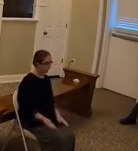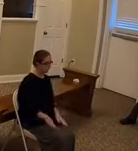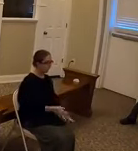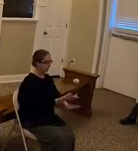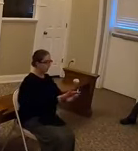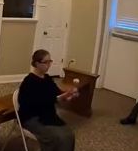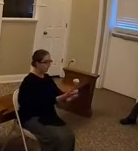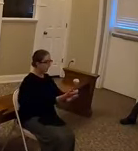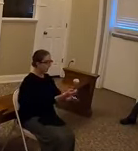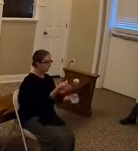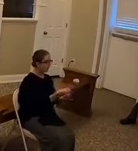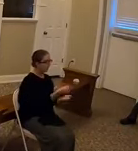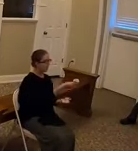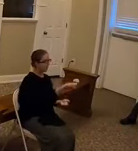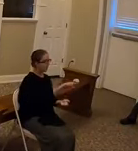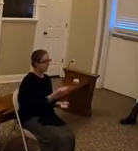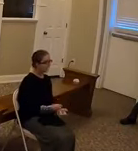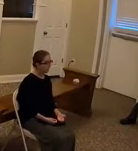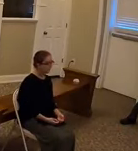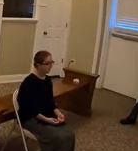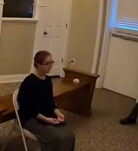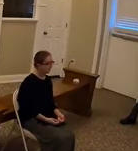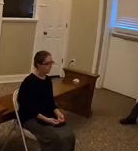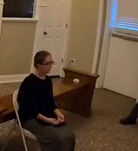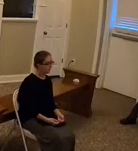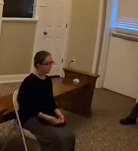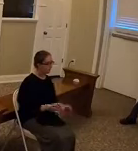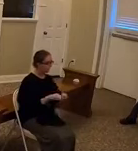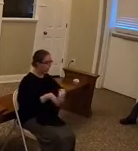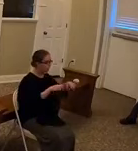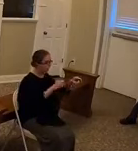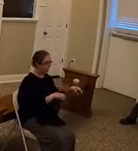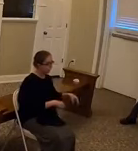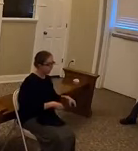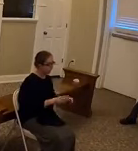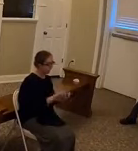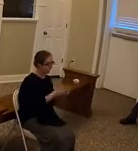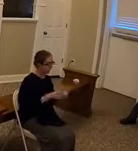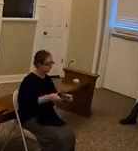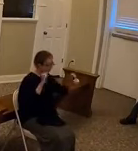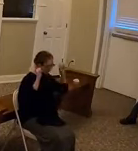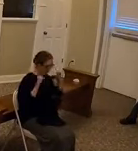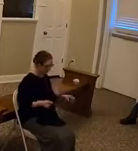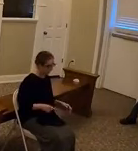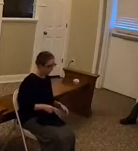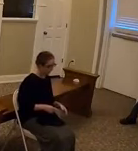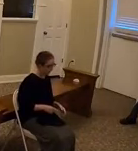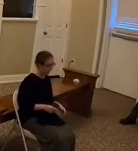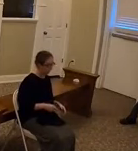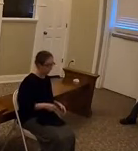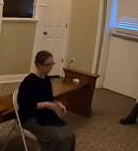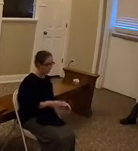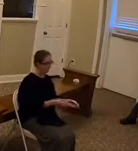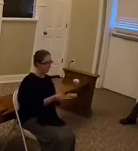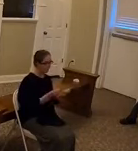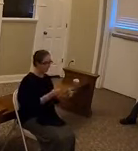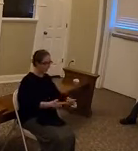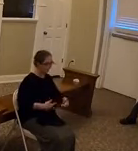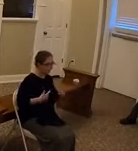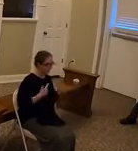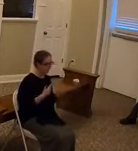And he was begging for alms. He was just doing everything he could. He got a little living of some sort.